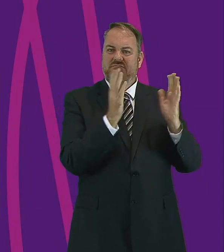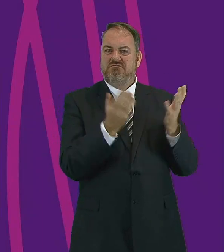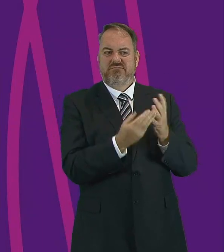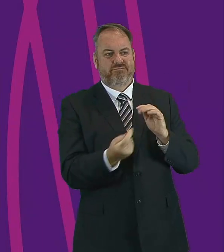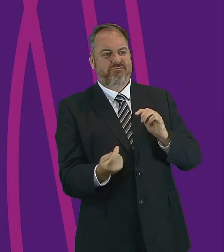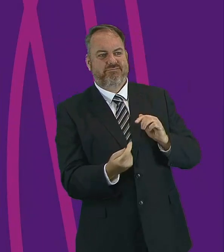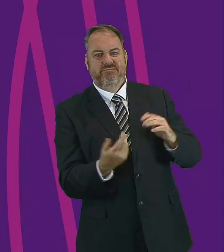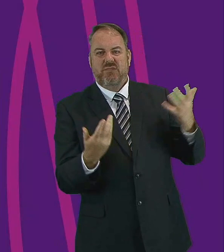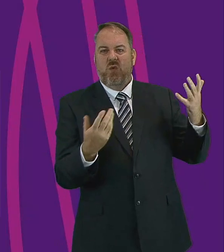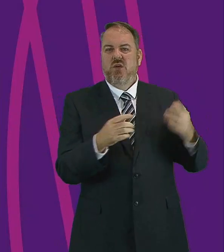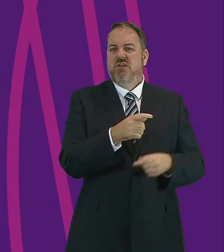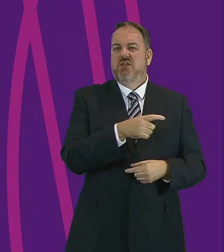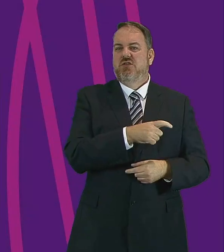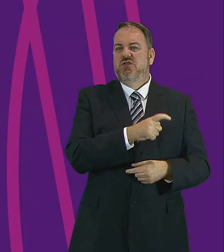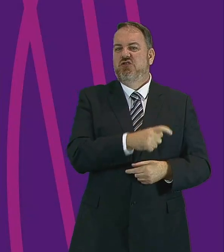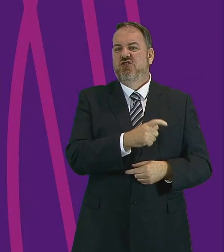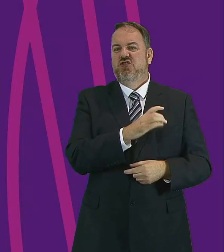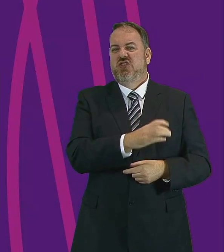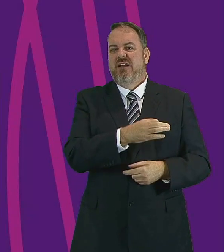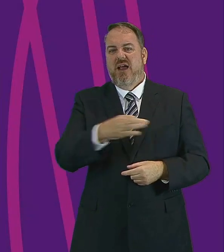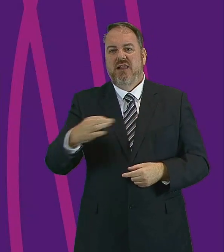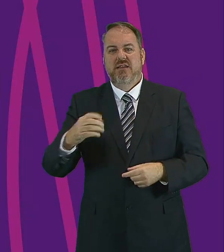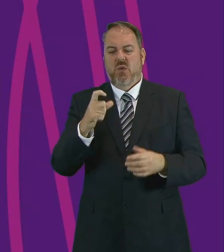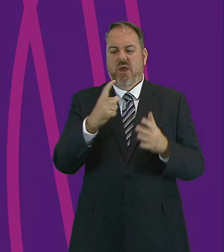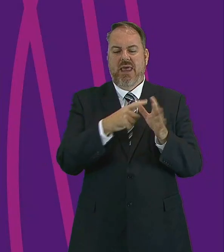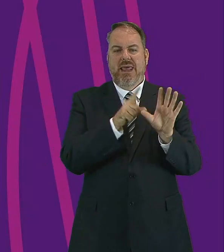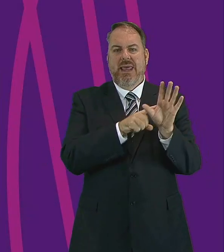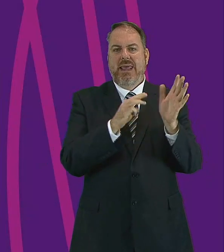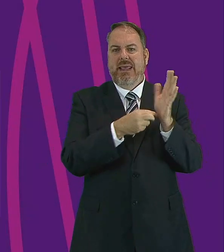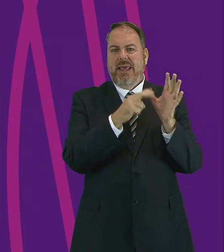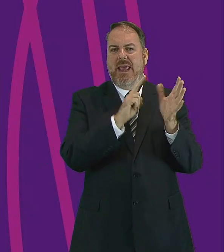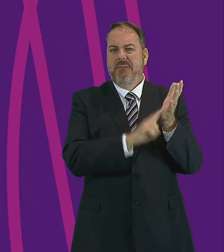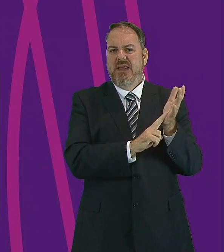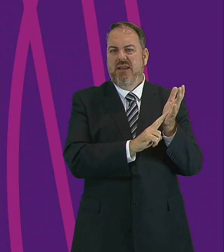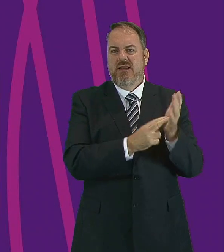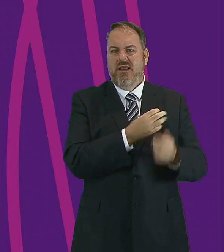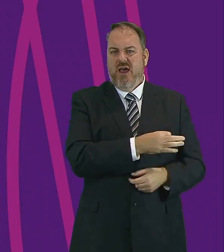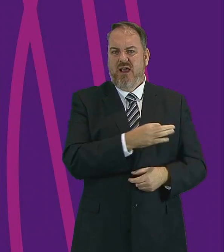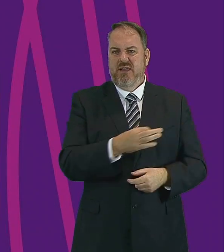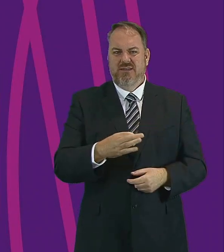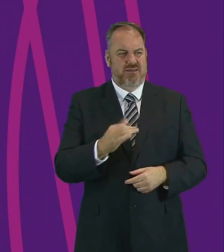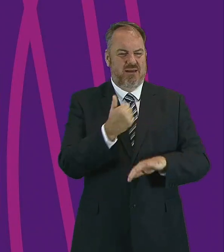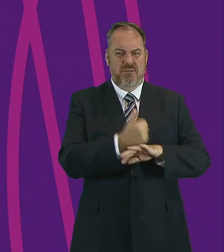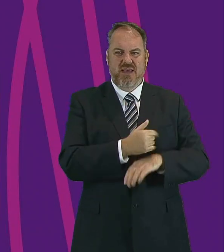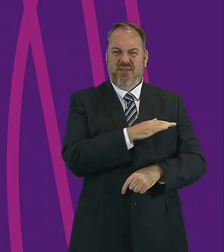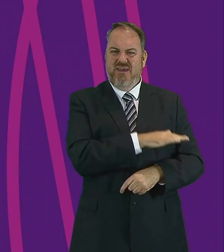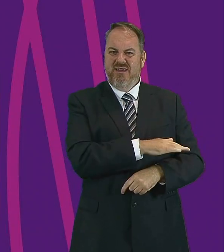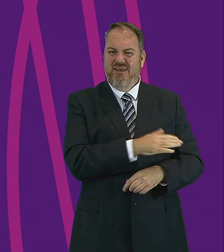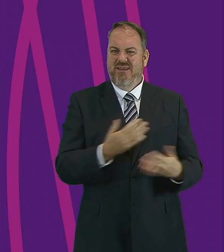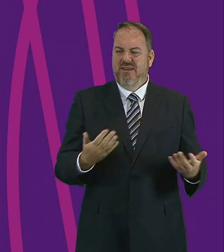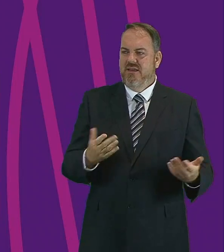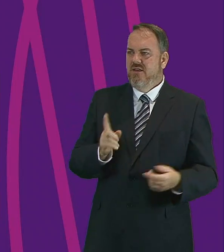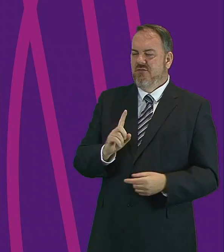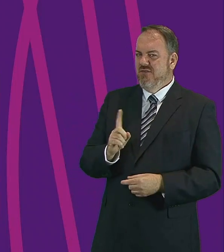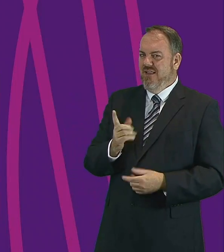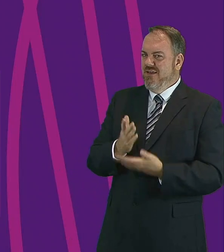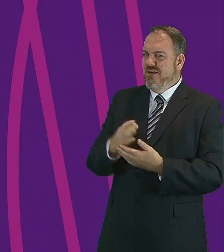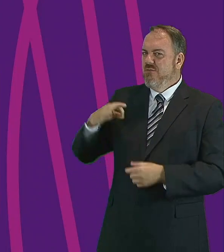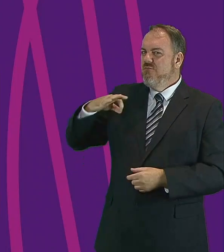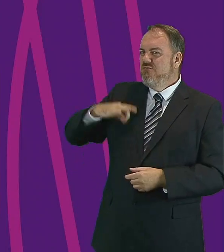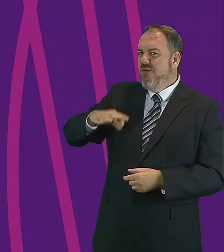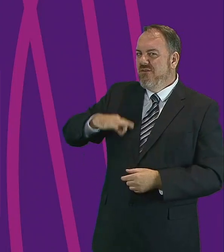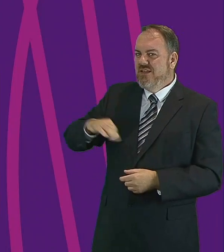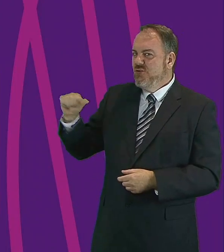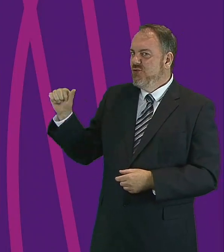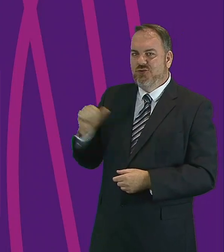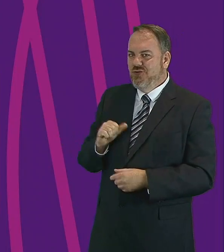like the Channel Islands and the Cayman Islands. We believe that a national care service must remove the profit motive from